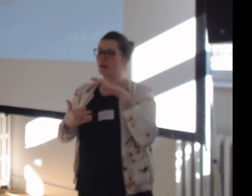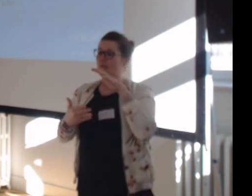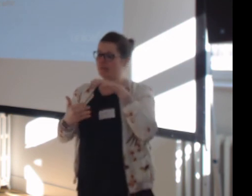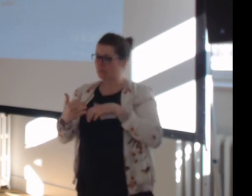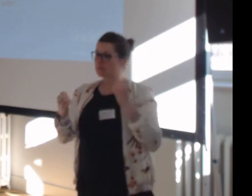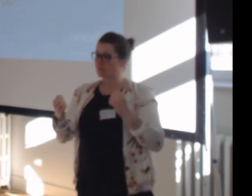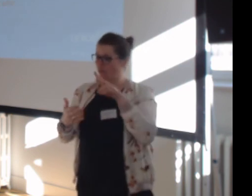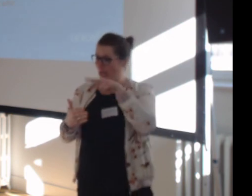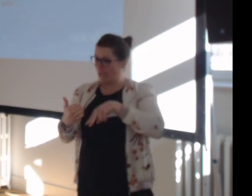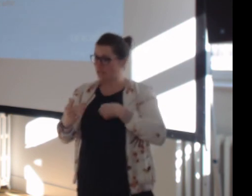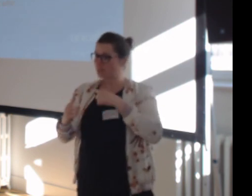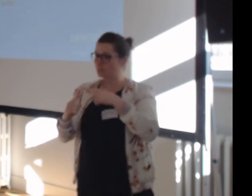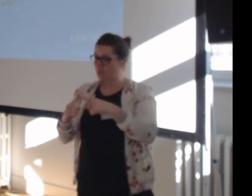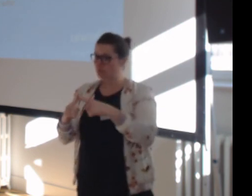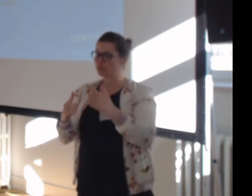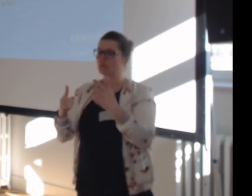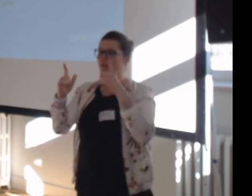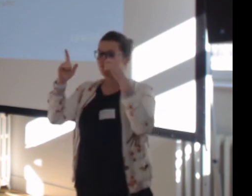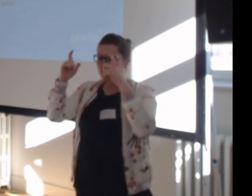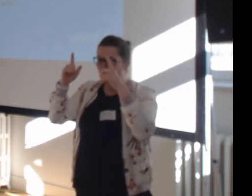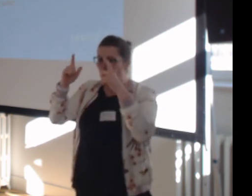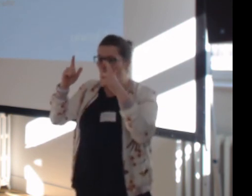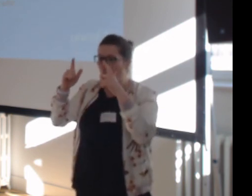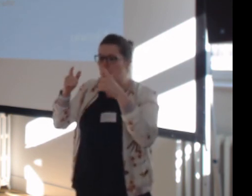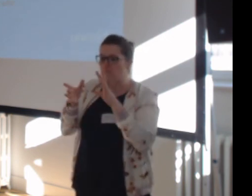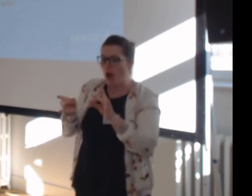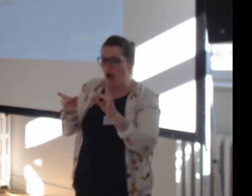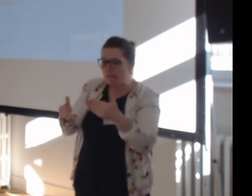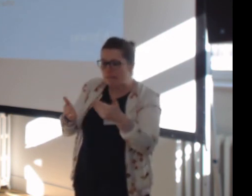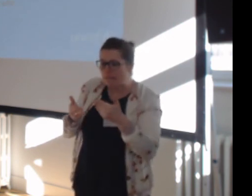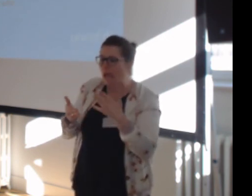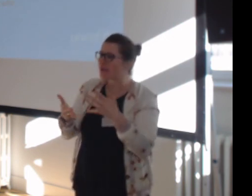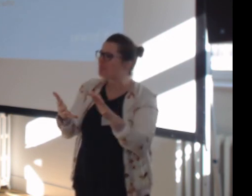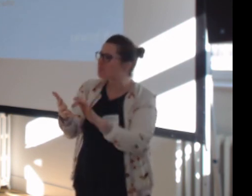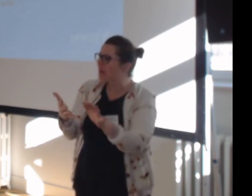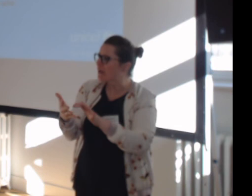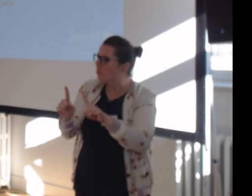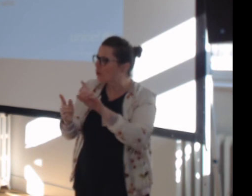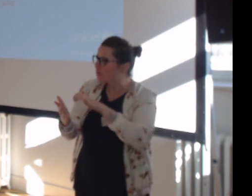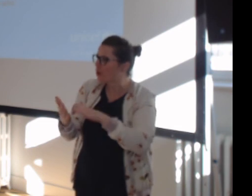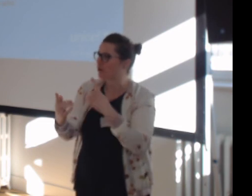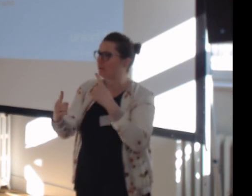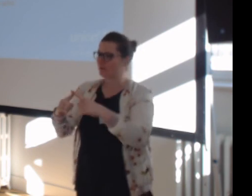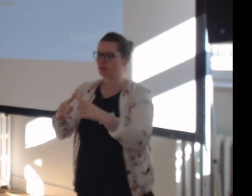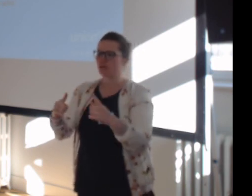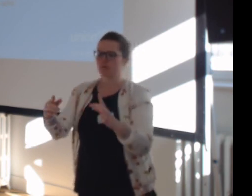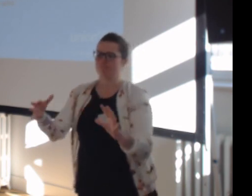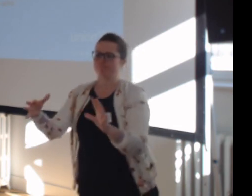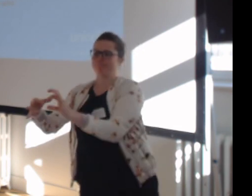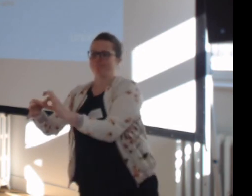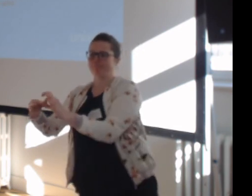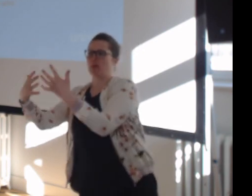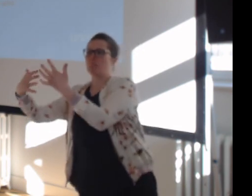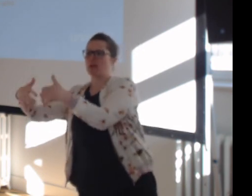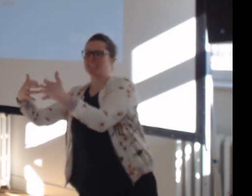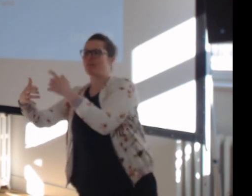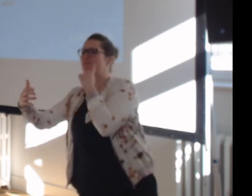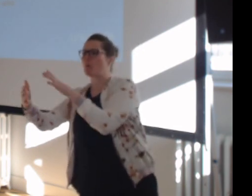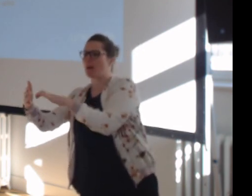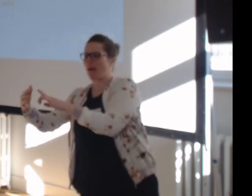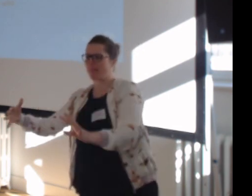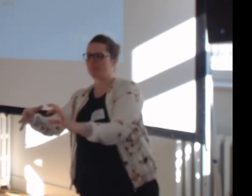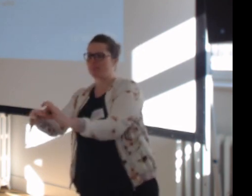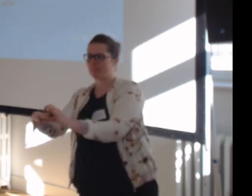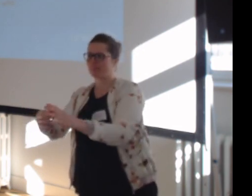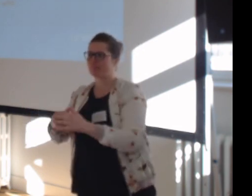book and the descriptions of the images and tables using Braille, using a connected Braille device. So this